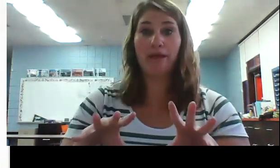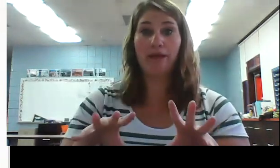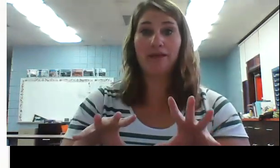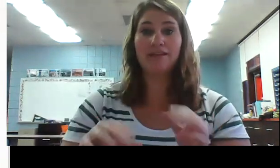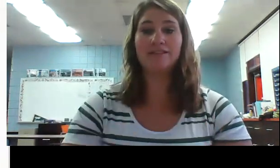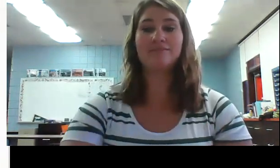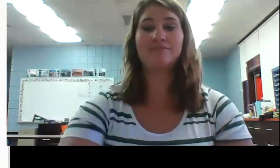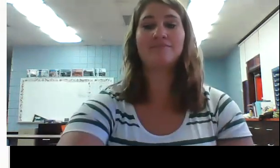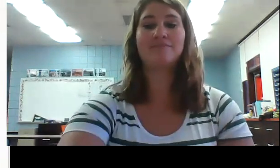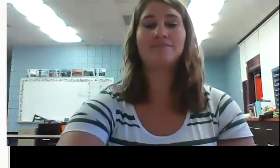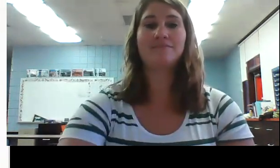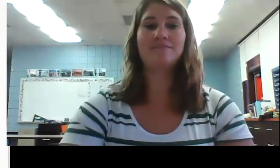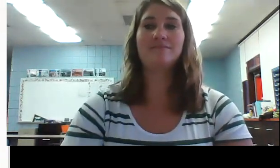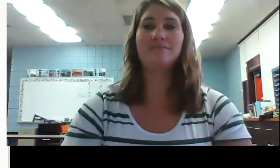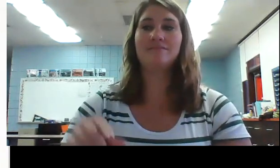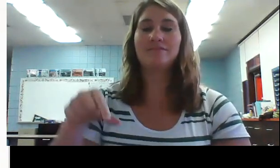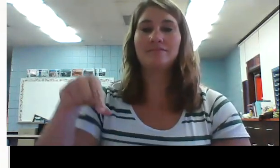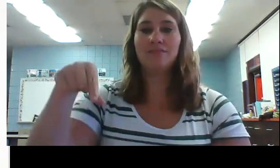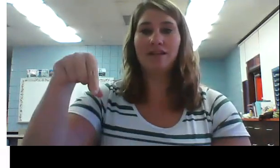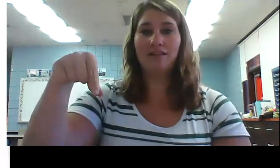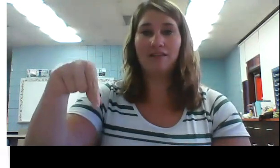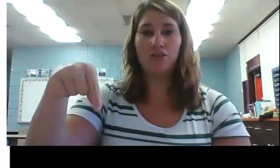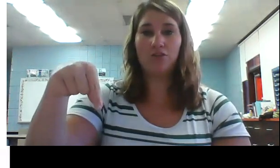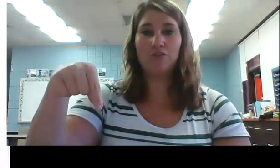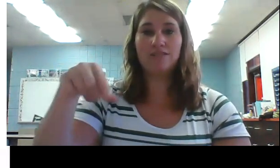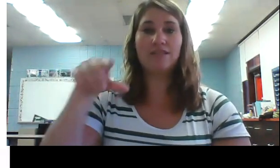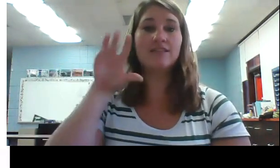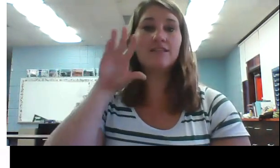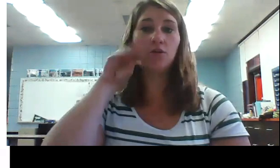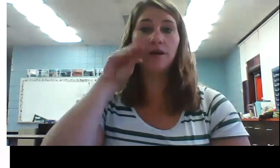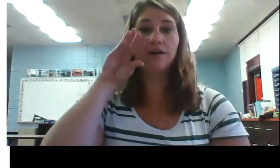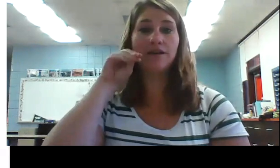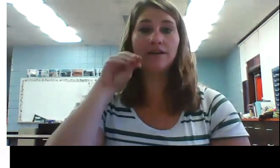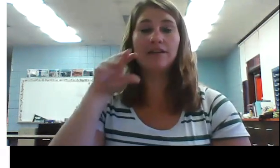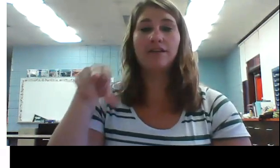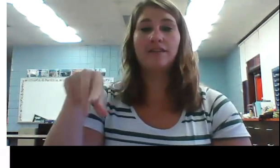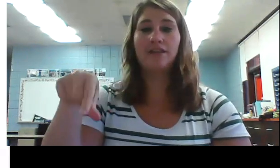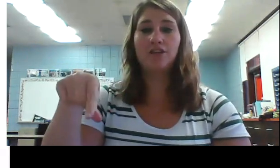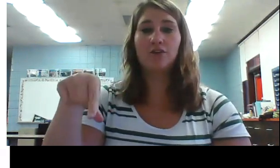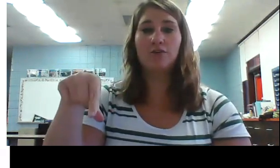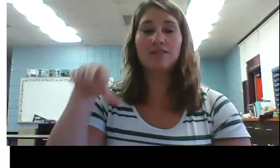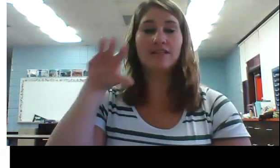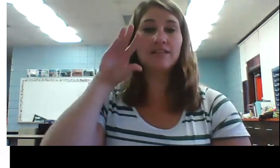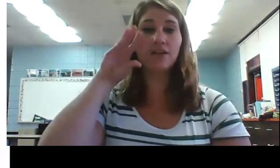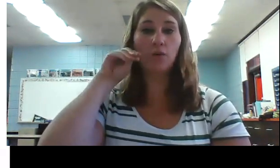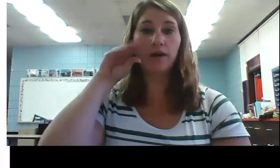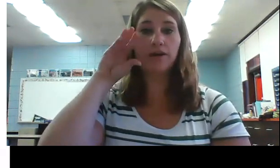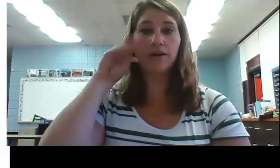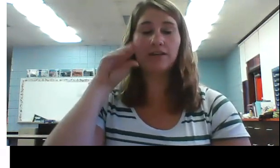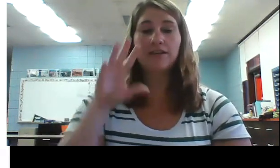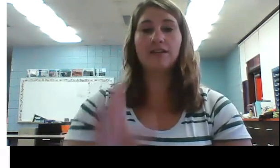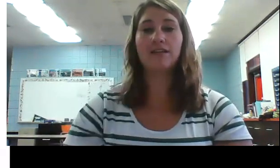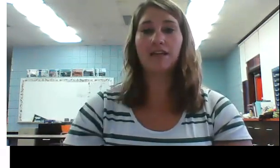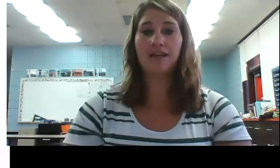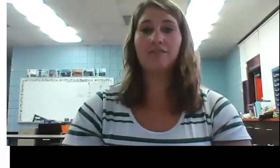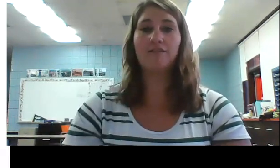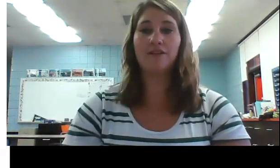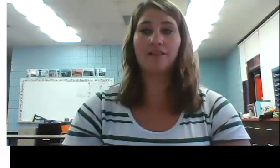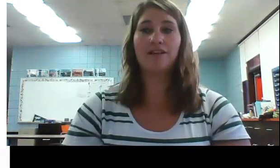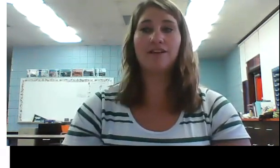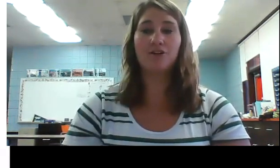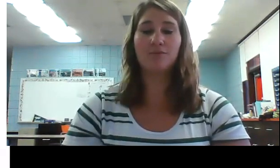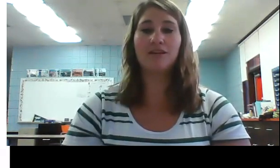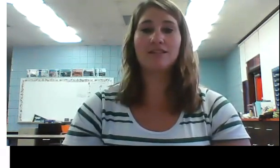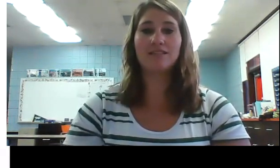says, now let's review. The Q says, the Q says,